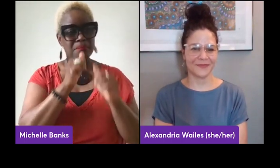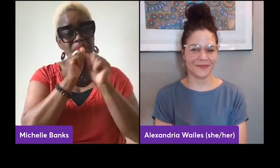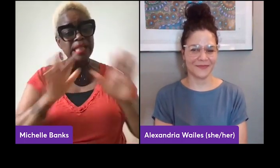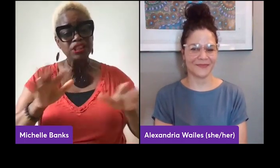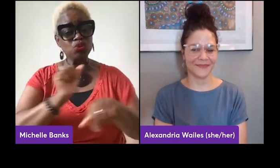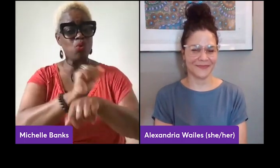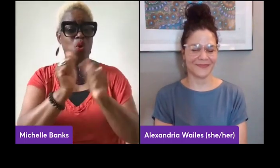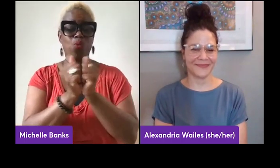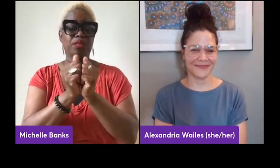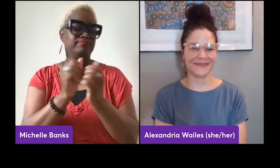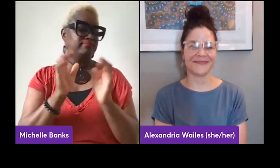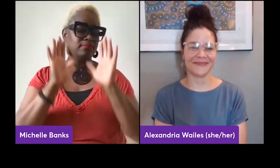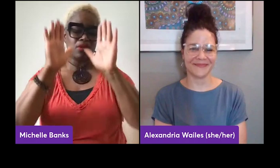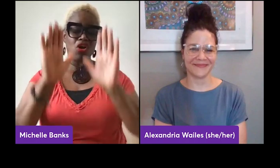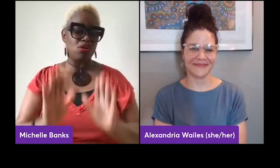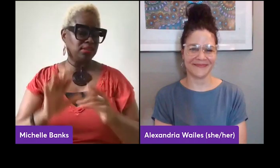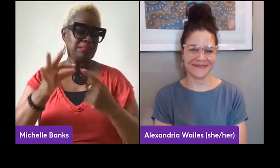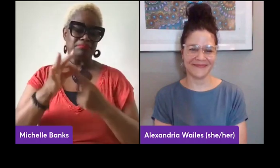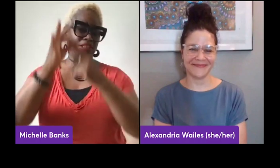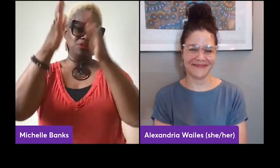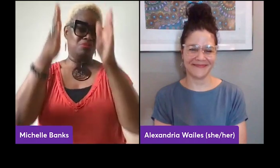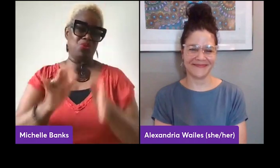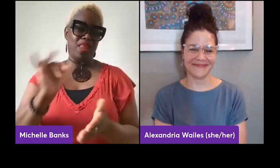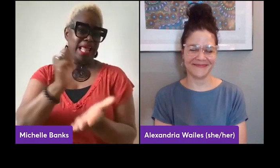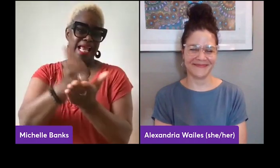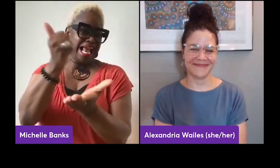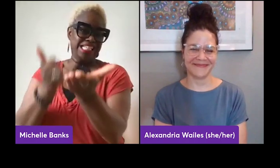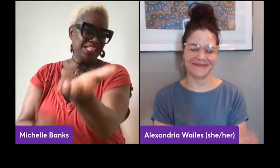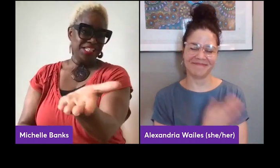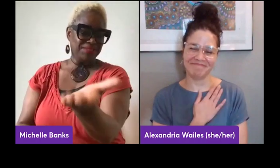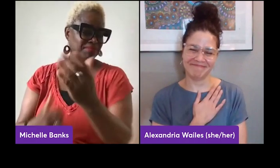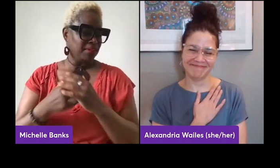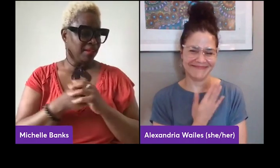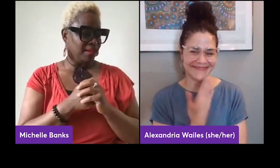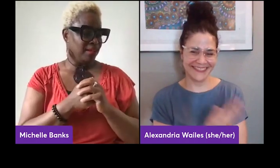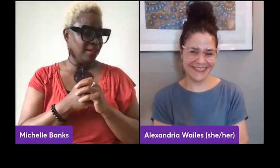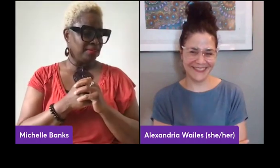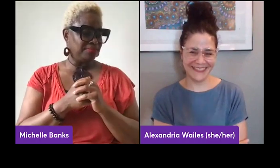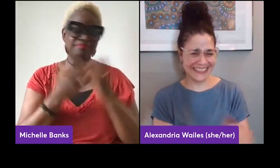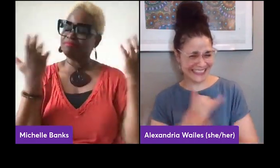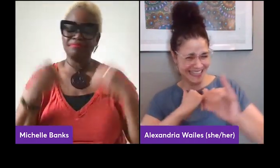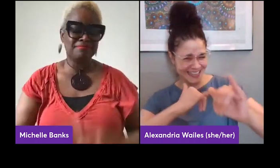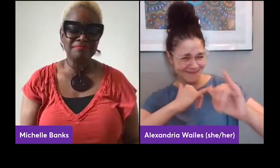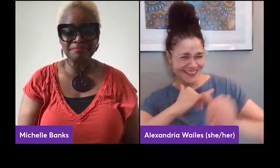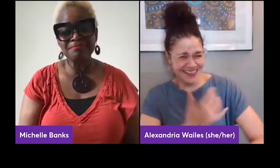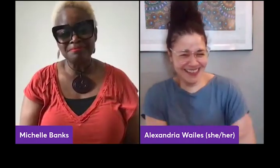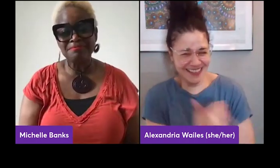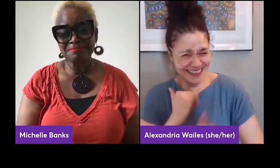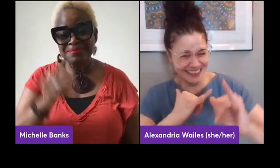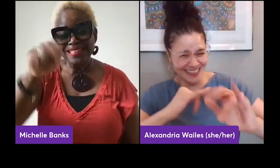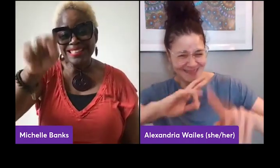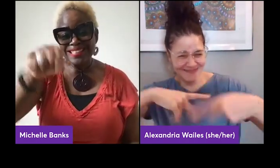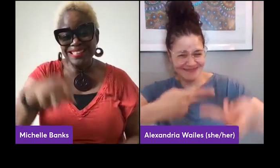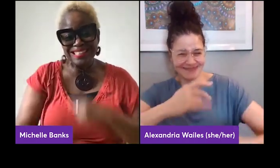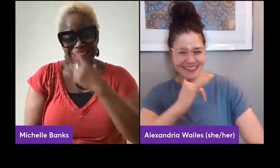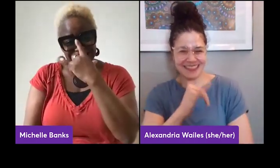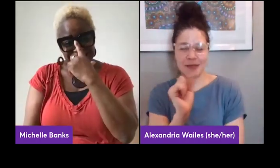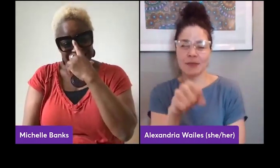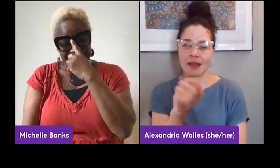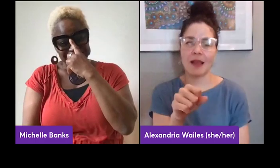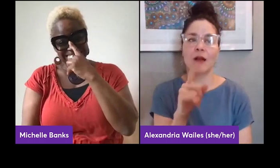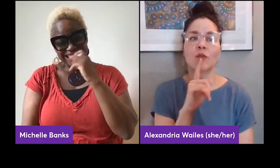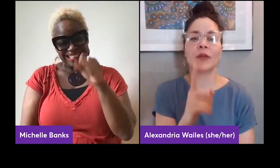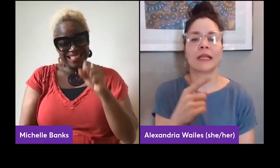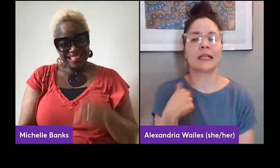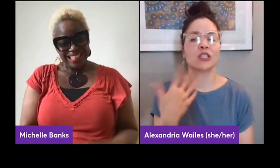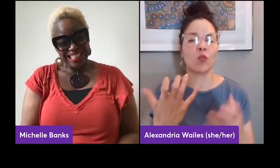I feel blessed to work with such a remarkable artist as you, Alexandria. Thank you. And the feeling